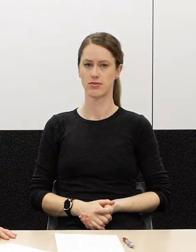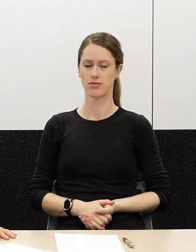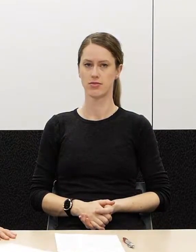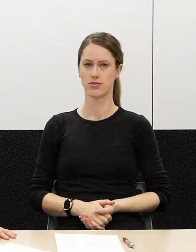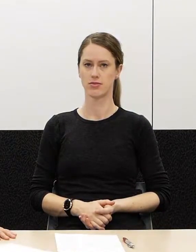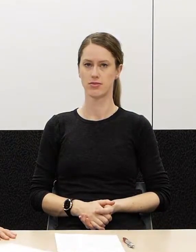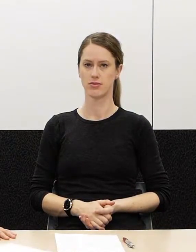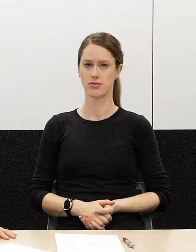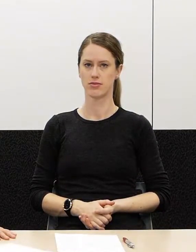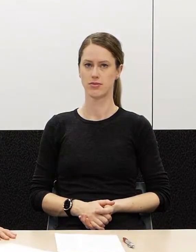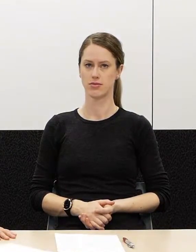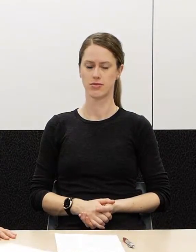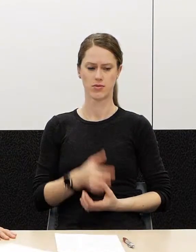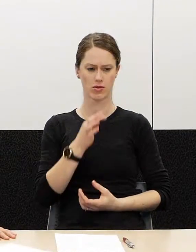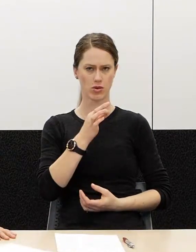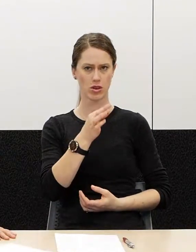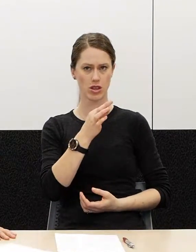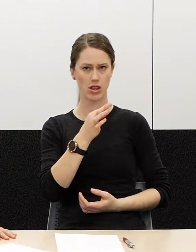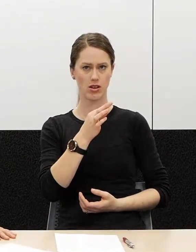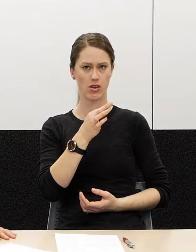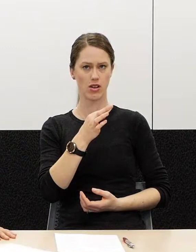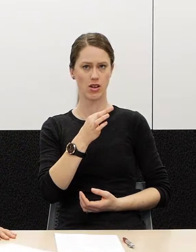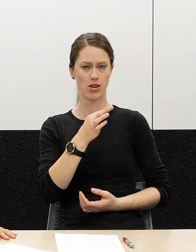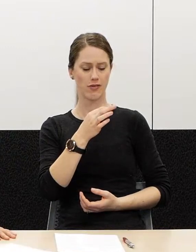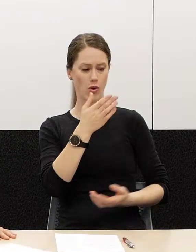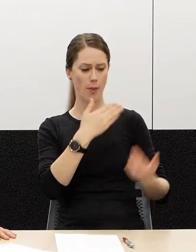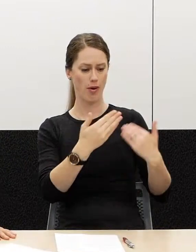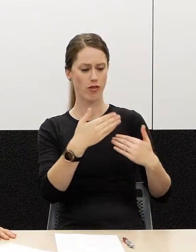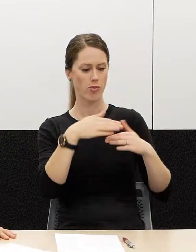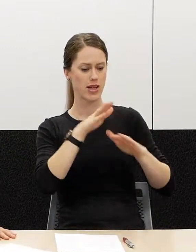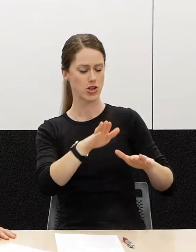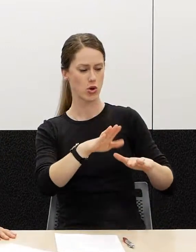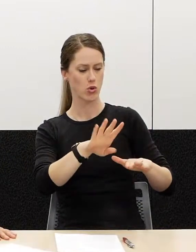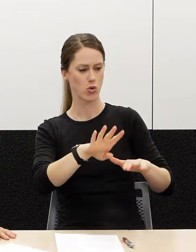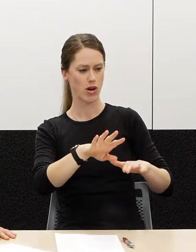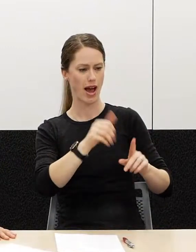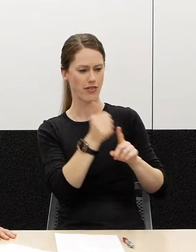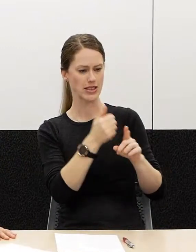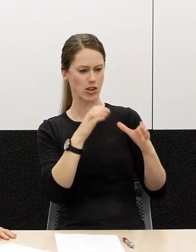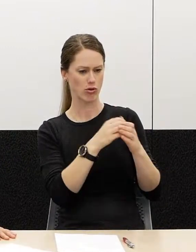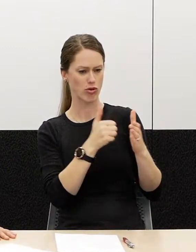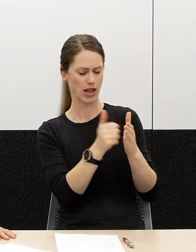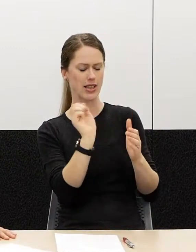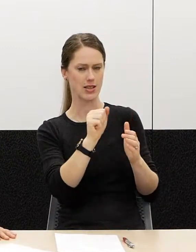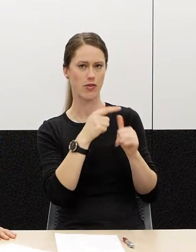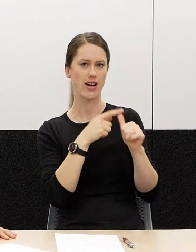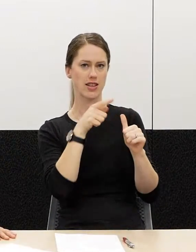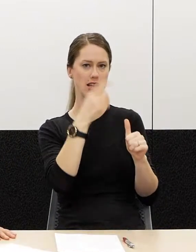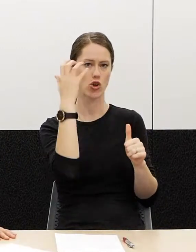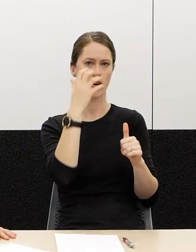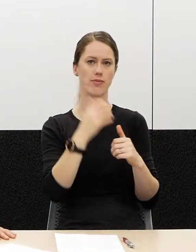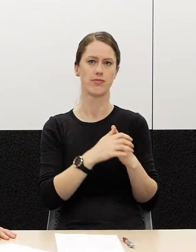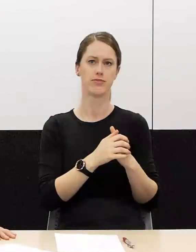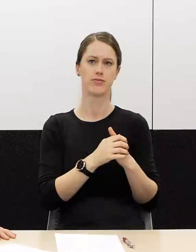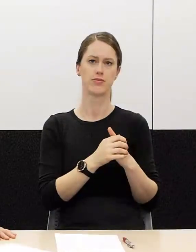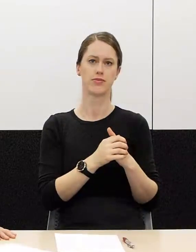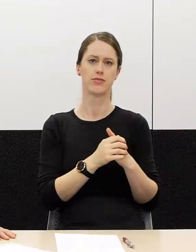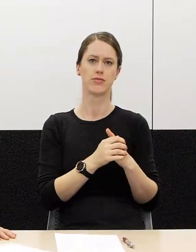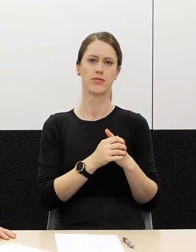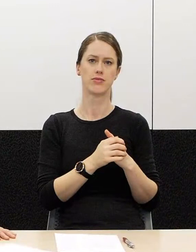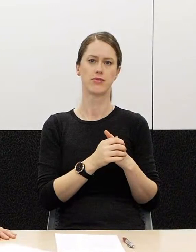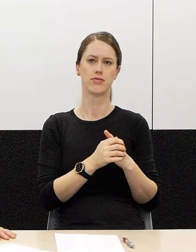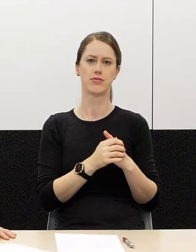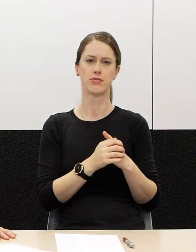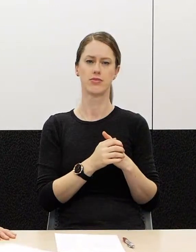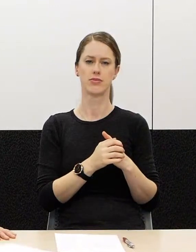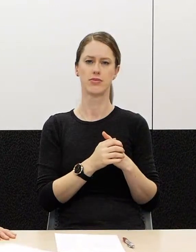Will you seek input from national patient advocacy groups on a regular basis? I think we just answered that. Sorry about that. So where are